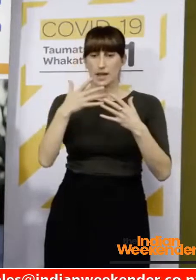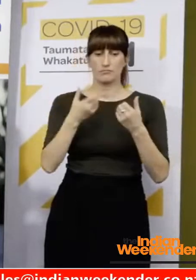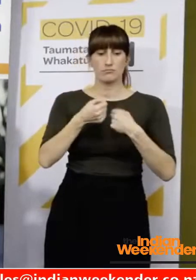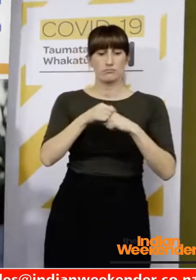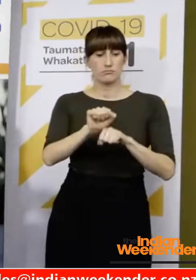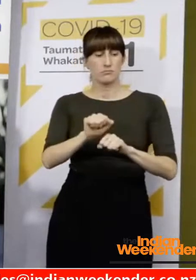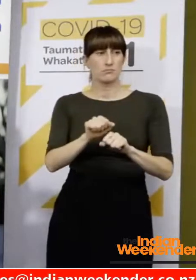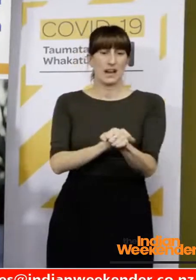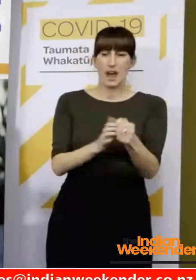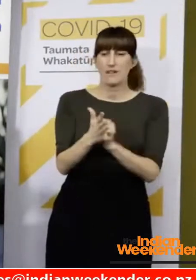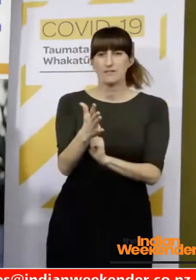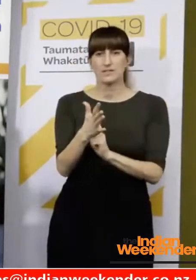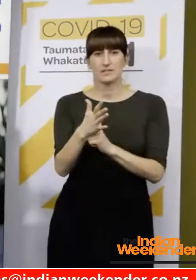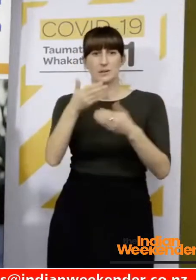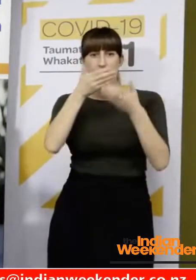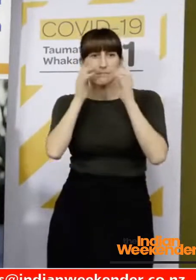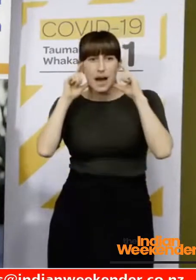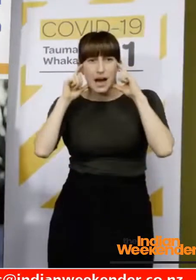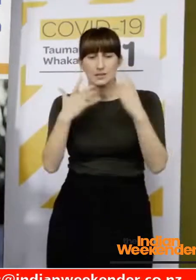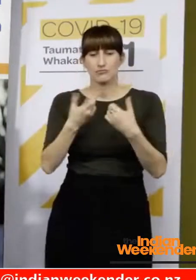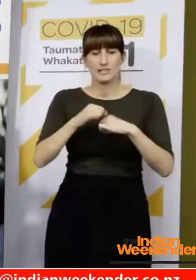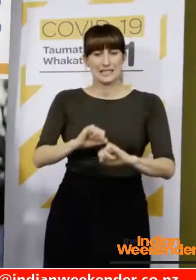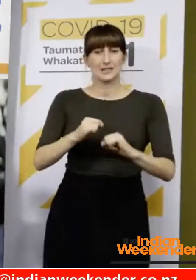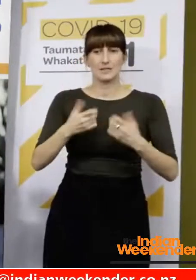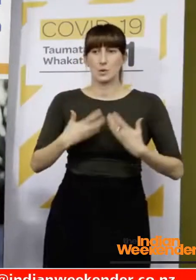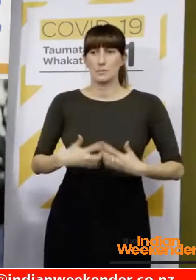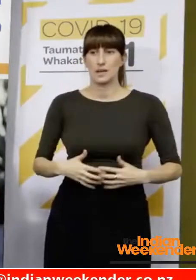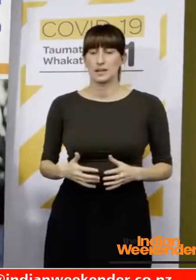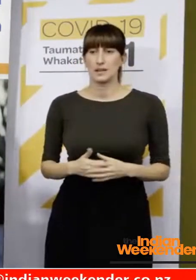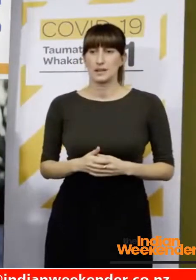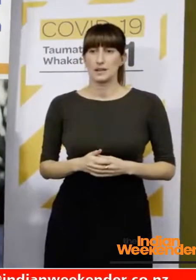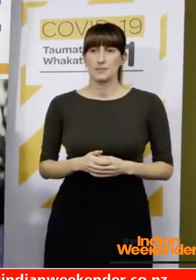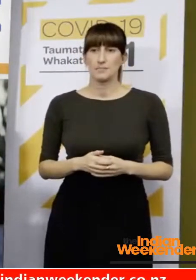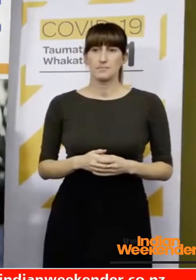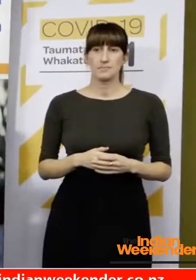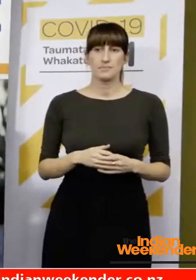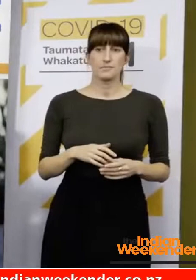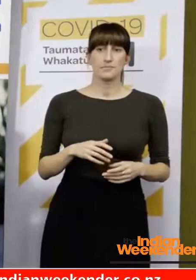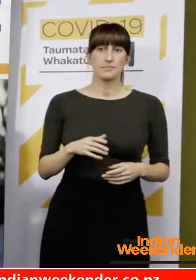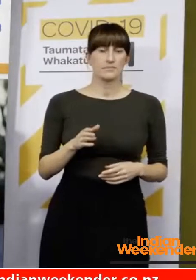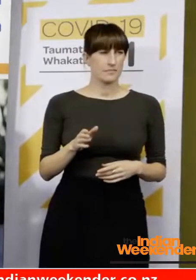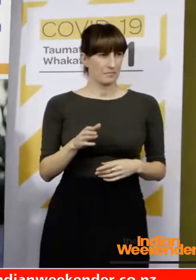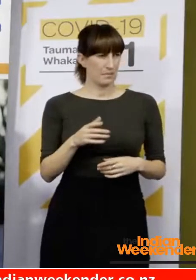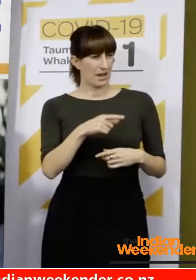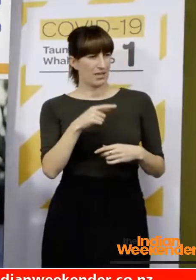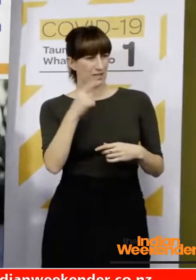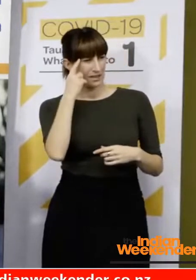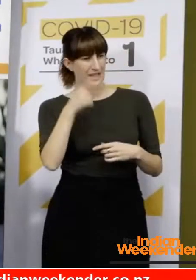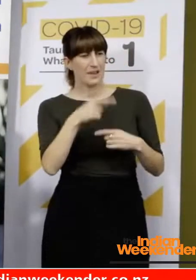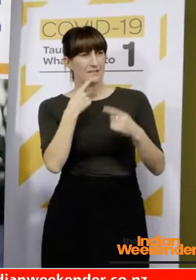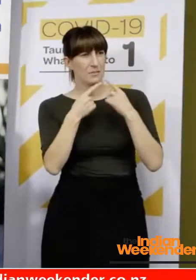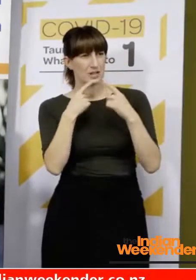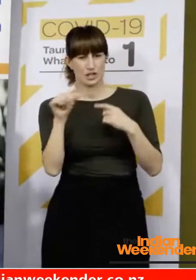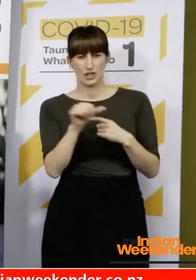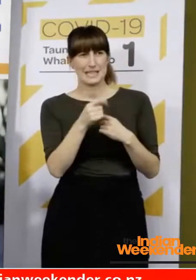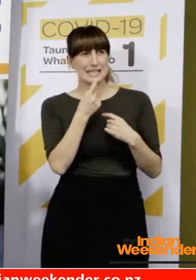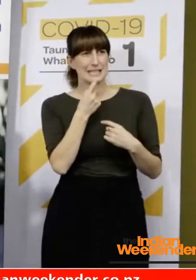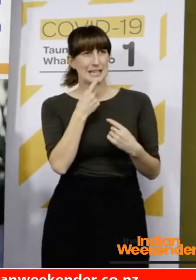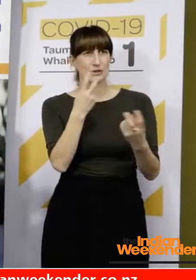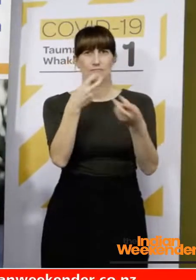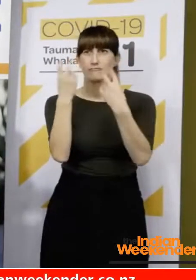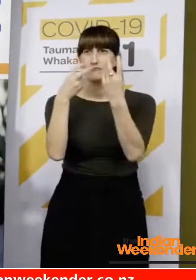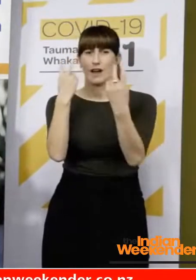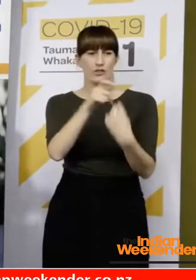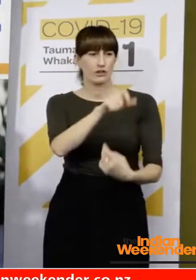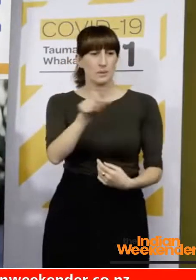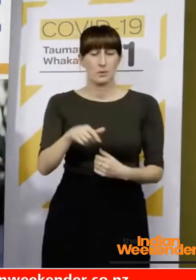get allocated tested. a room, and then that's just it for sort of 2 weeks. You just get your food delivered. Yeah. You can order, Look, your own food. I